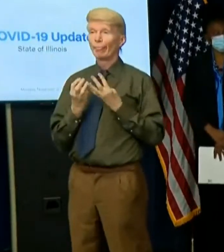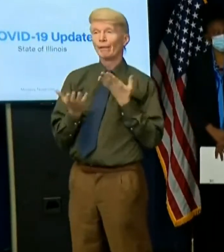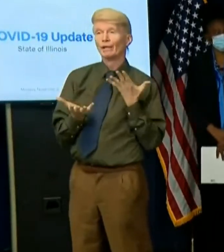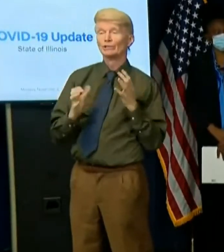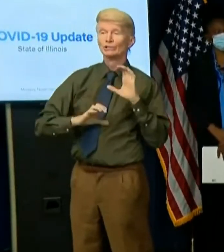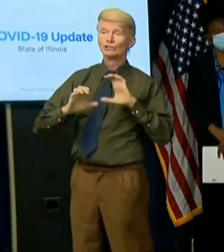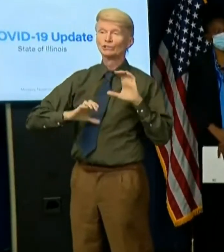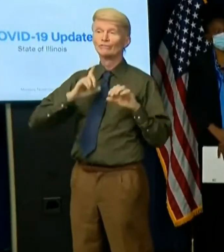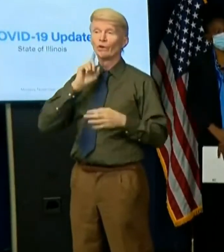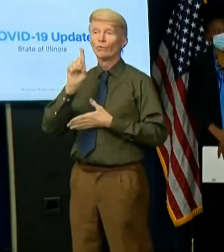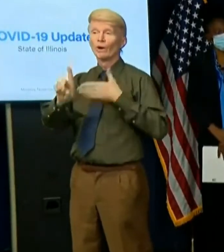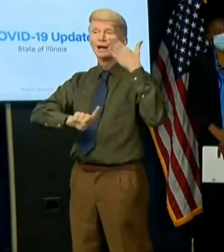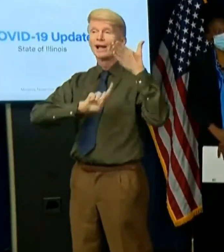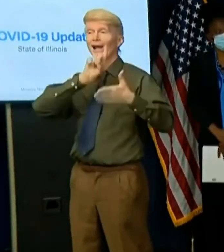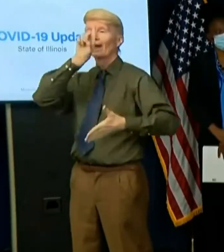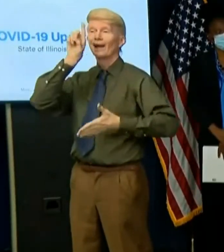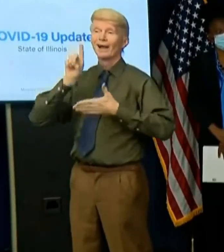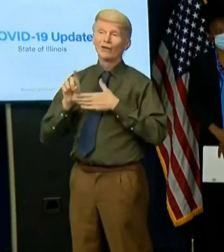an hour or so